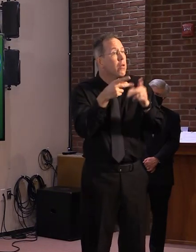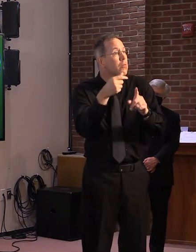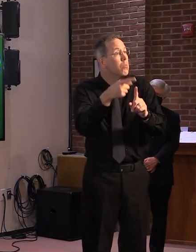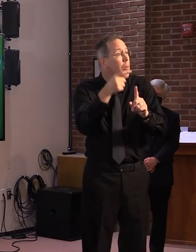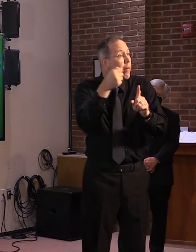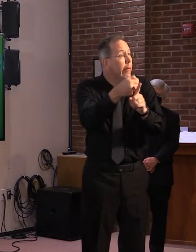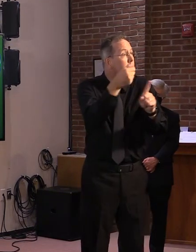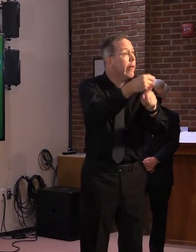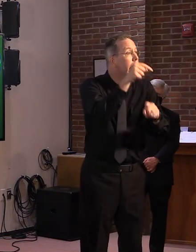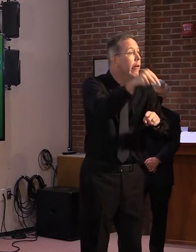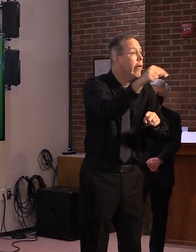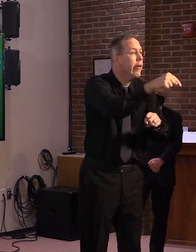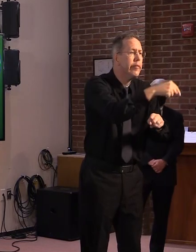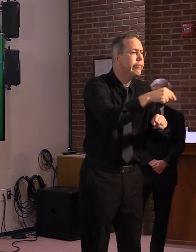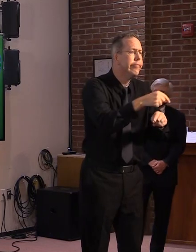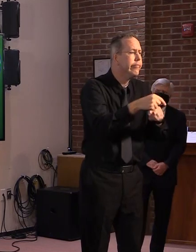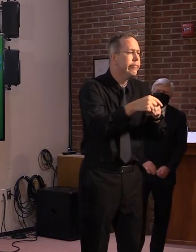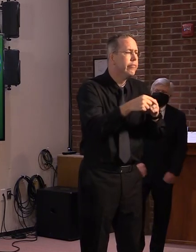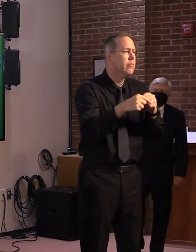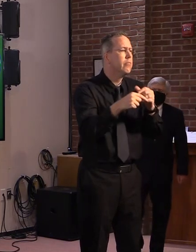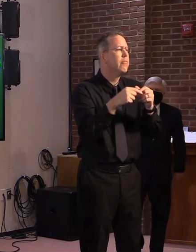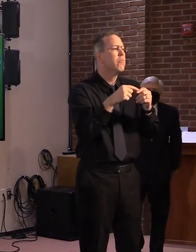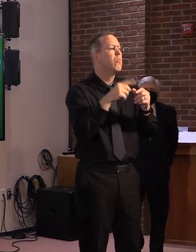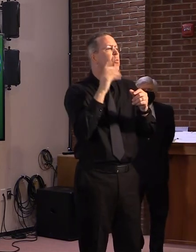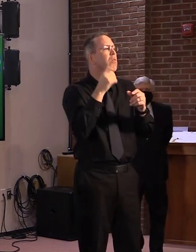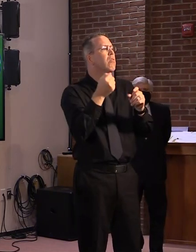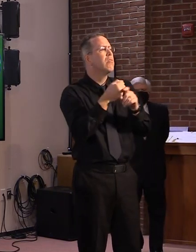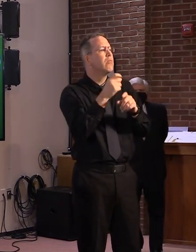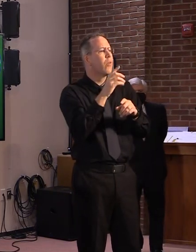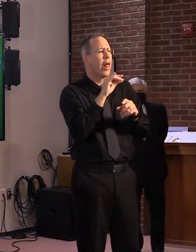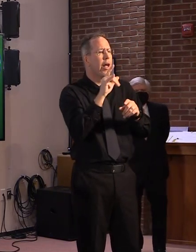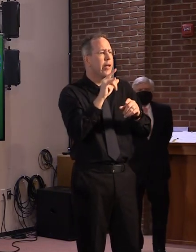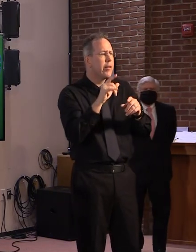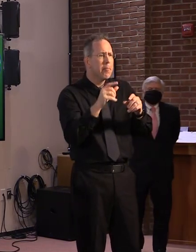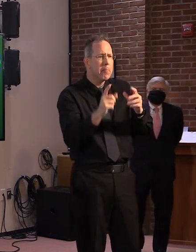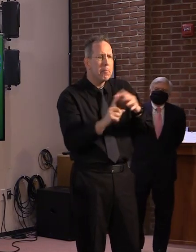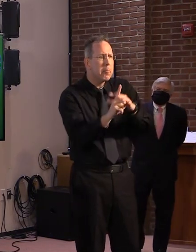pretty small state and interconnected state.